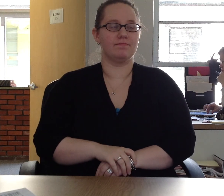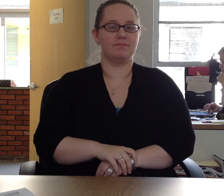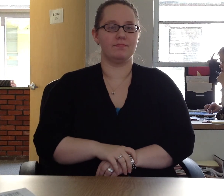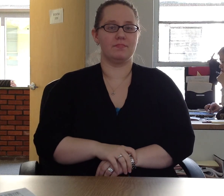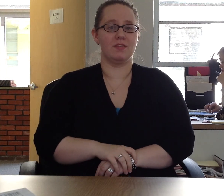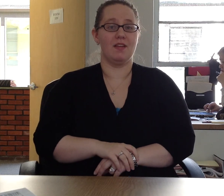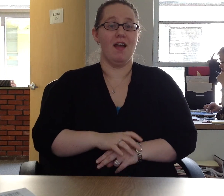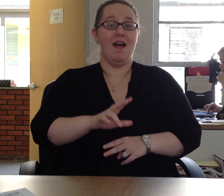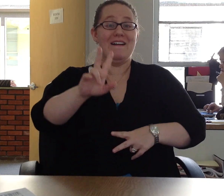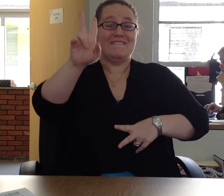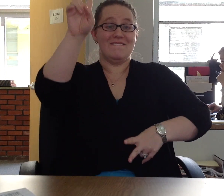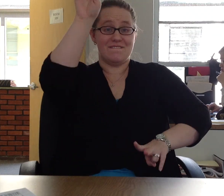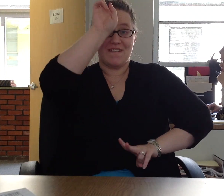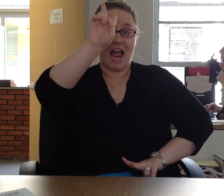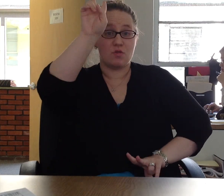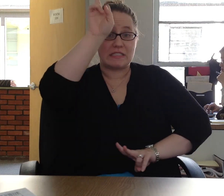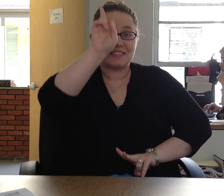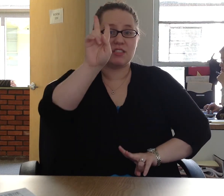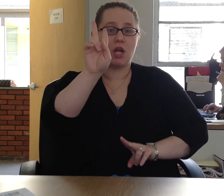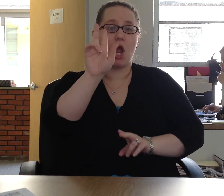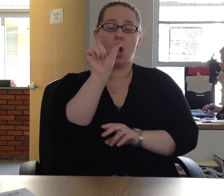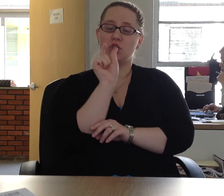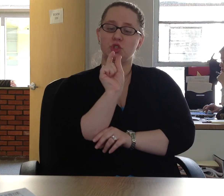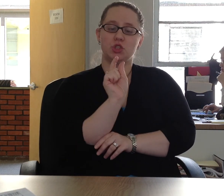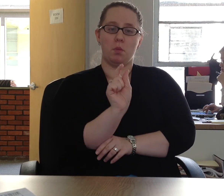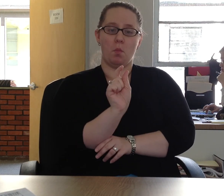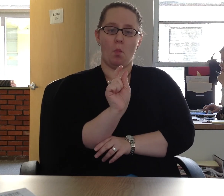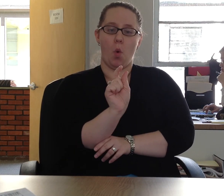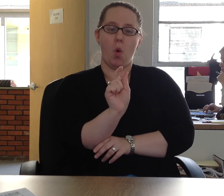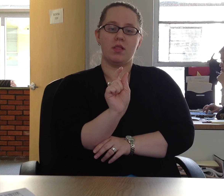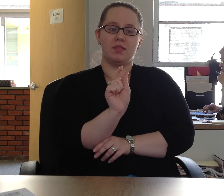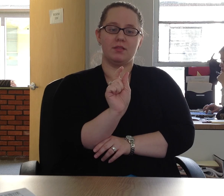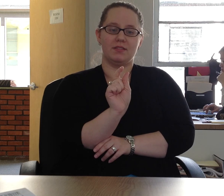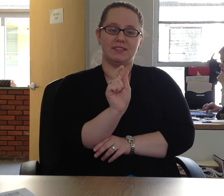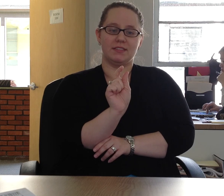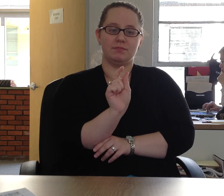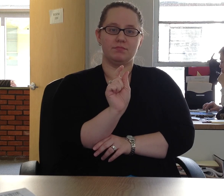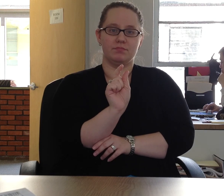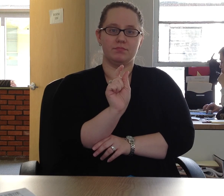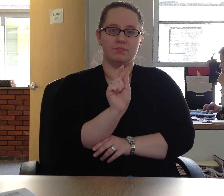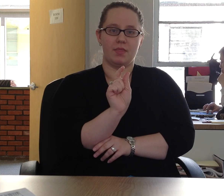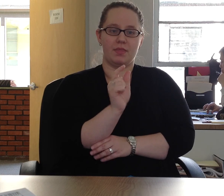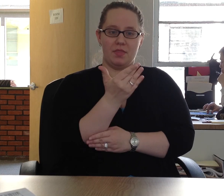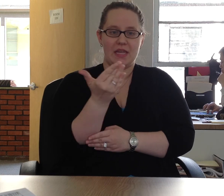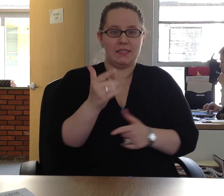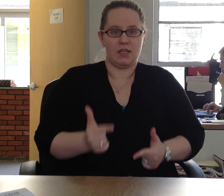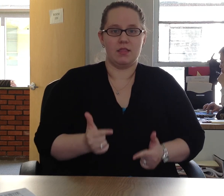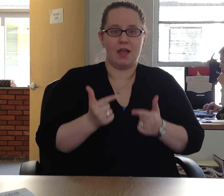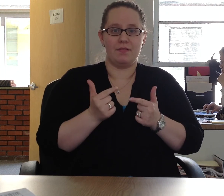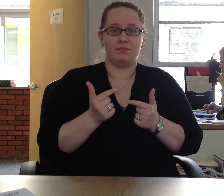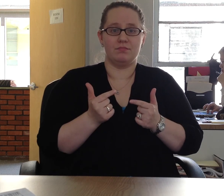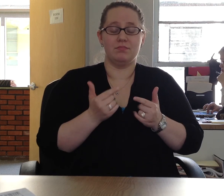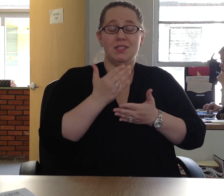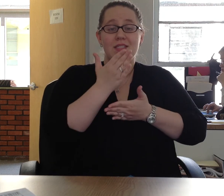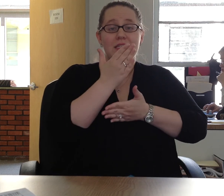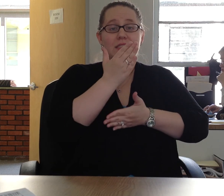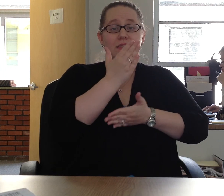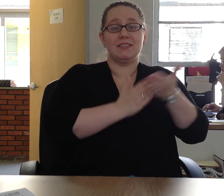Viruses are the smallest and simplest forms of life. There is some doubt as to whether they are living